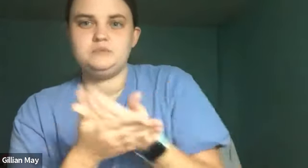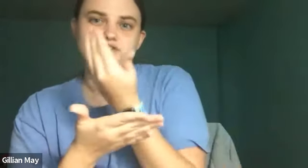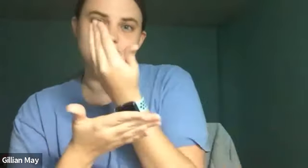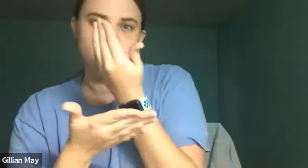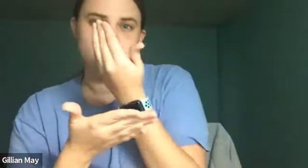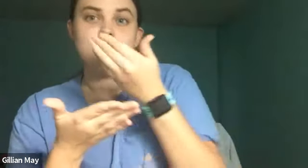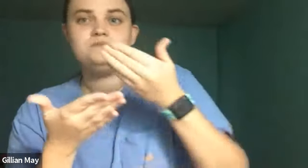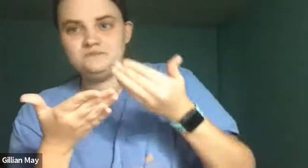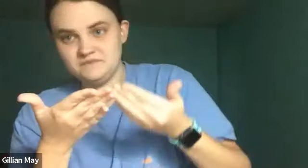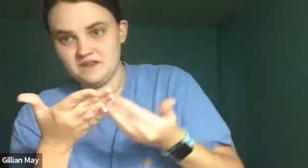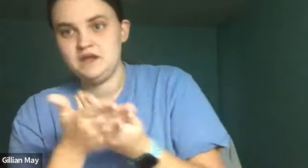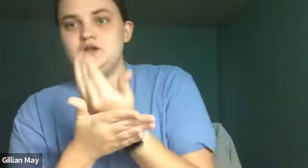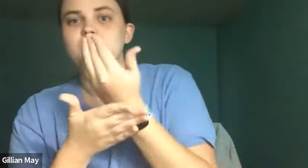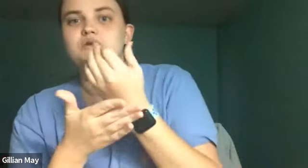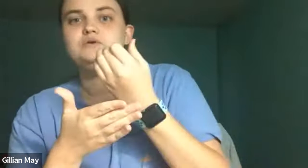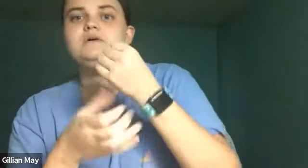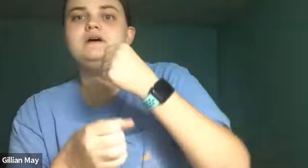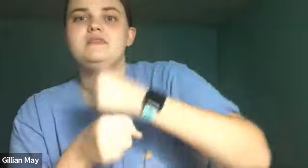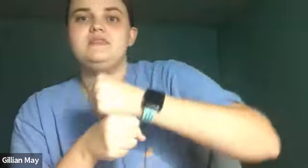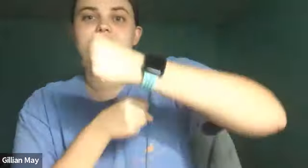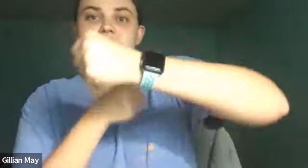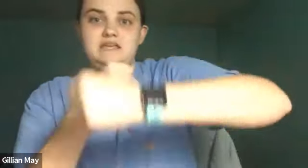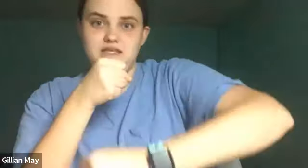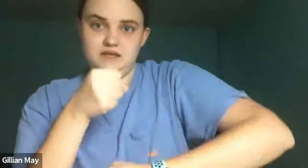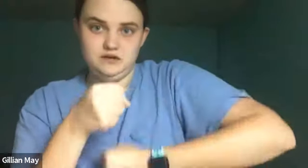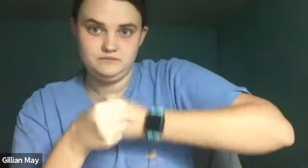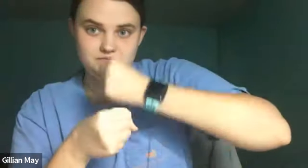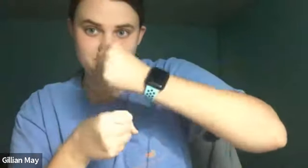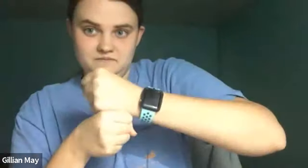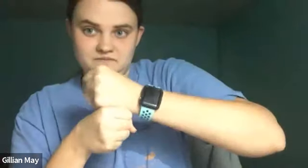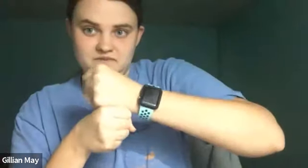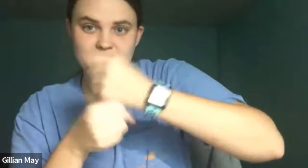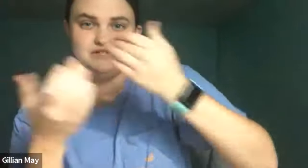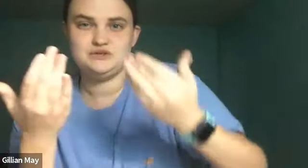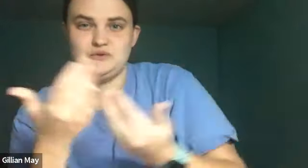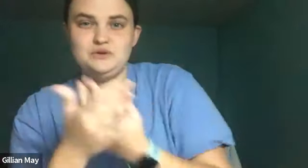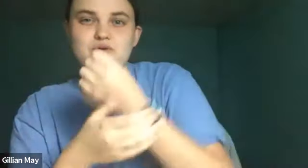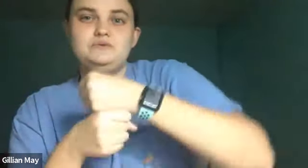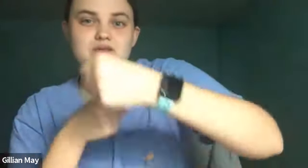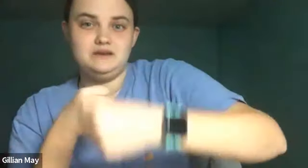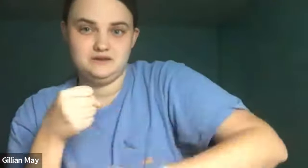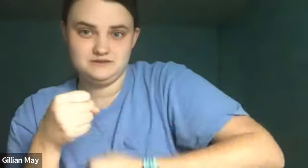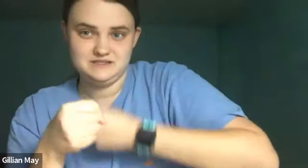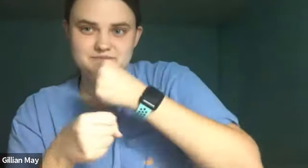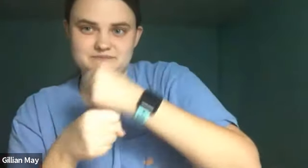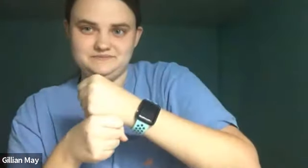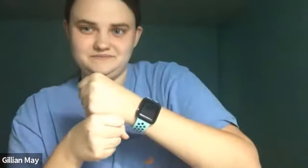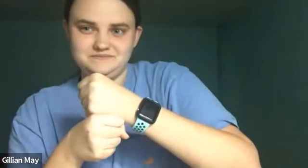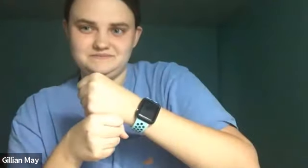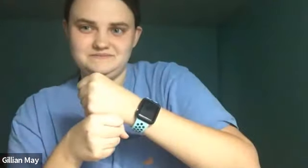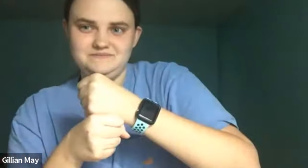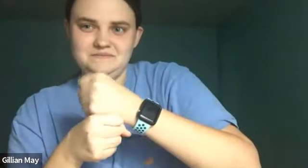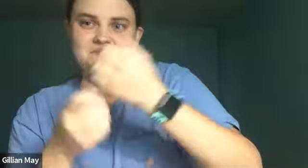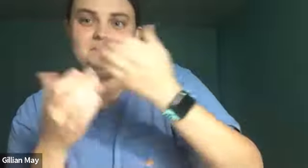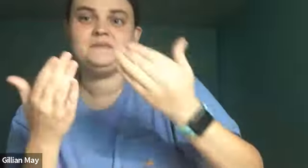So new, new, then year. So New Year's.